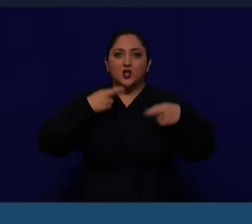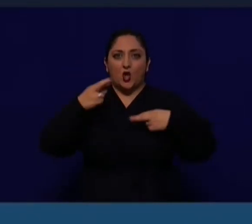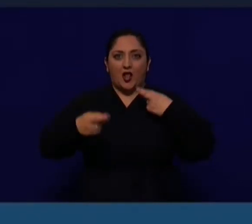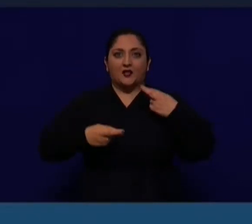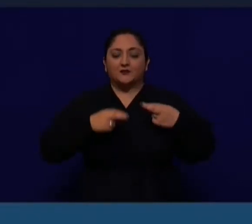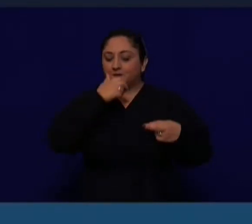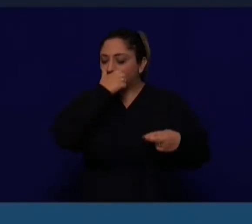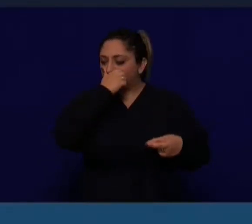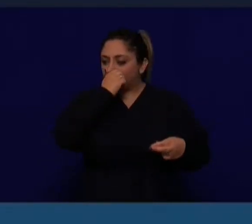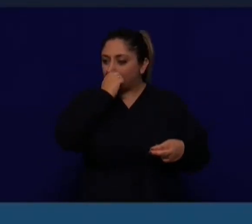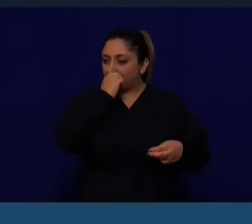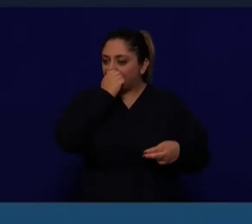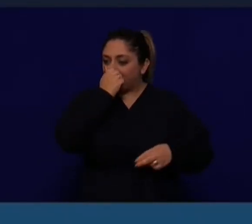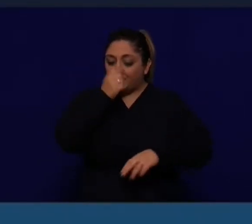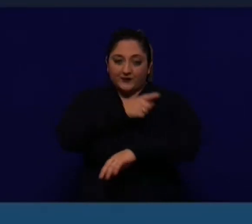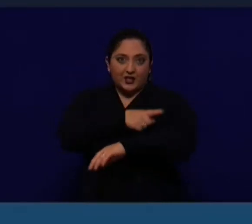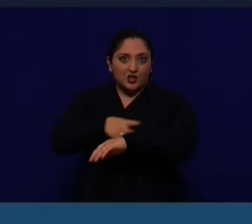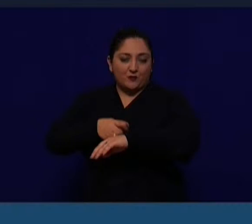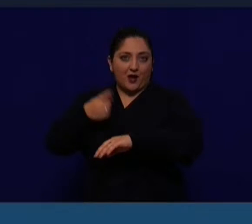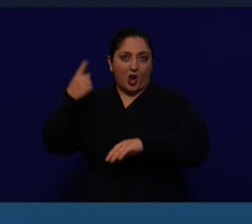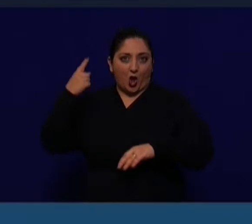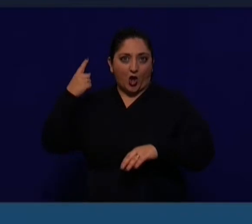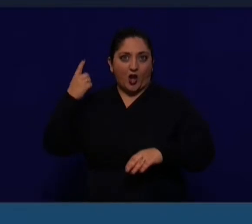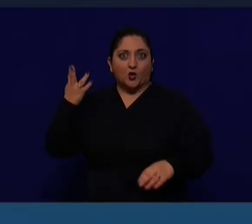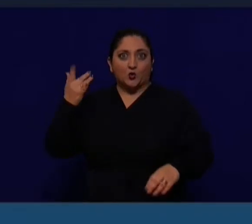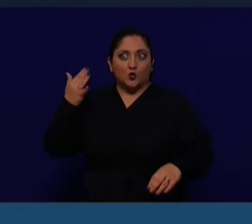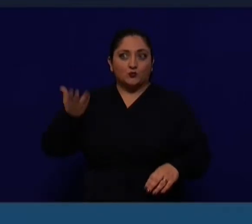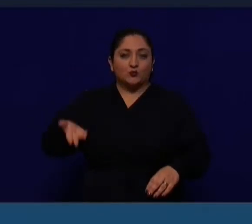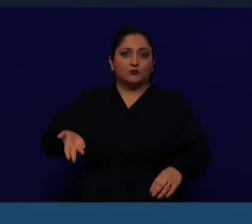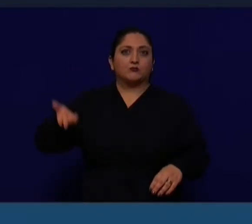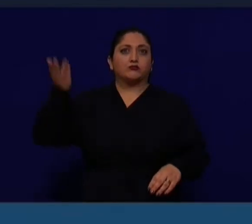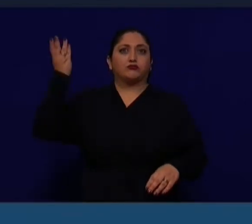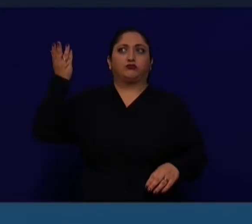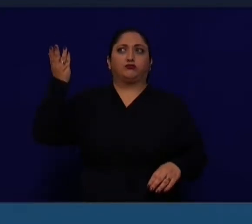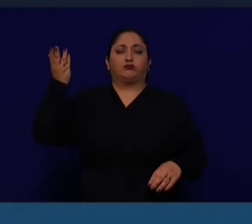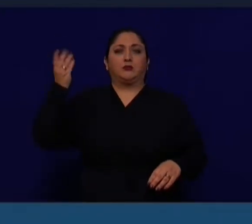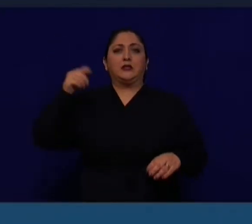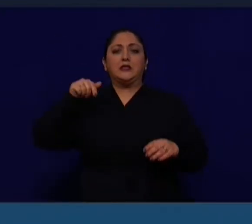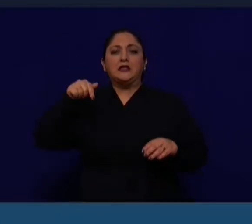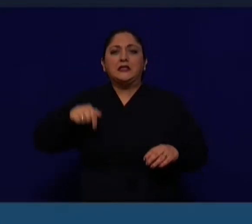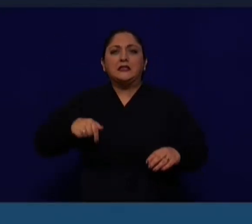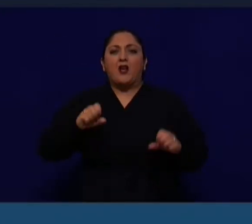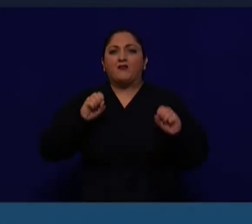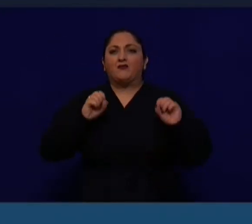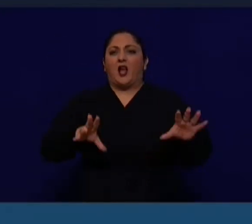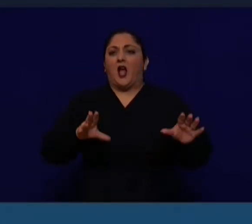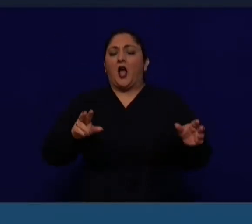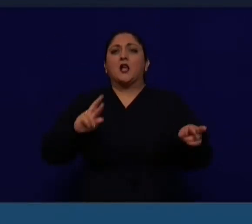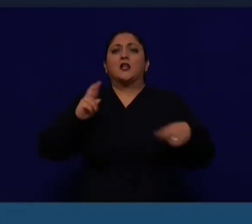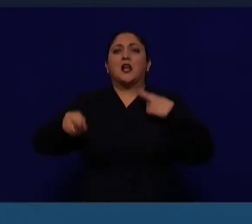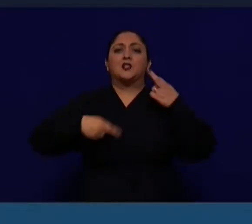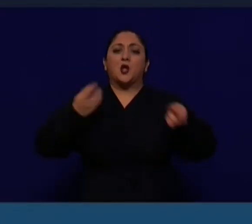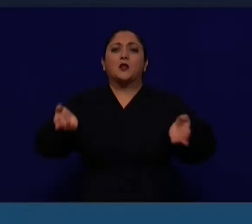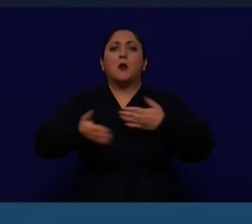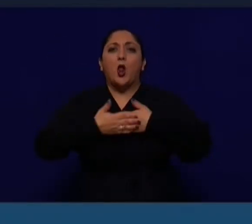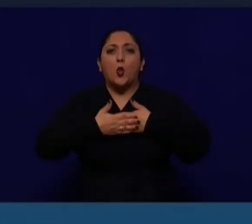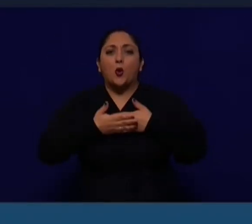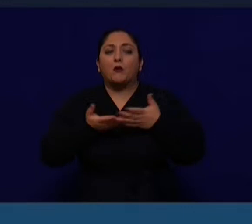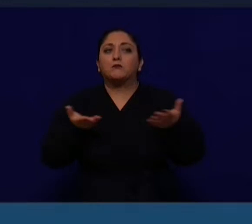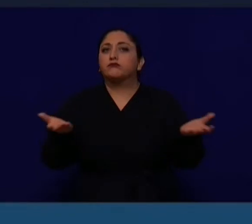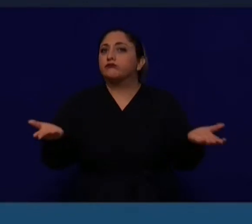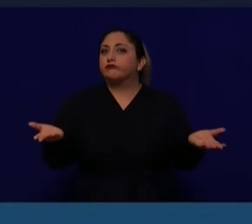l-oħra in-numri kienu għoljien. X'inbidel mill-ġimgħa l-oħra hawn meta l-ristoranti